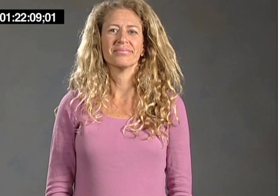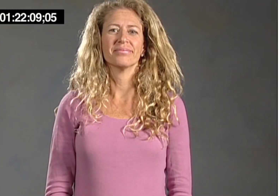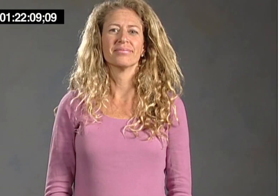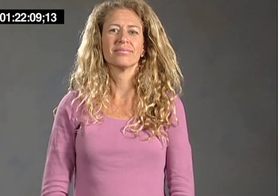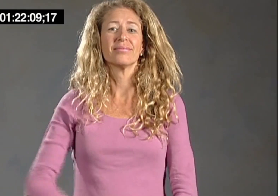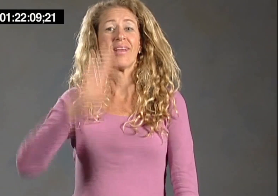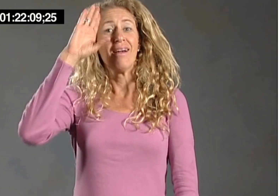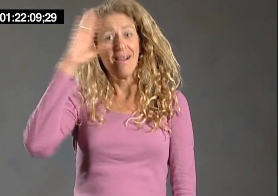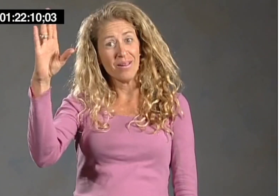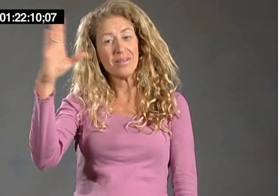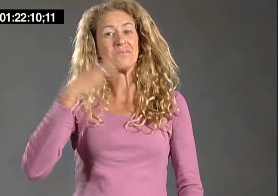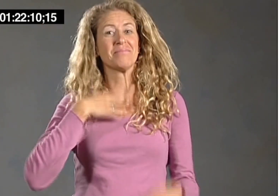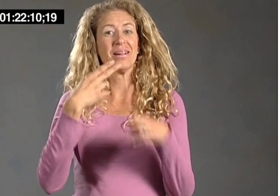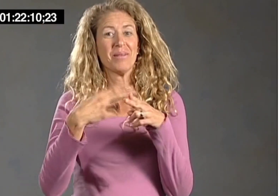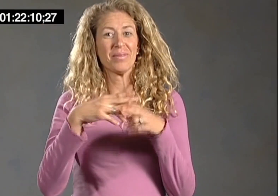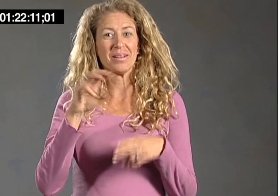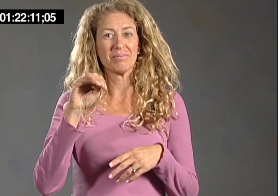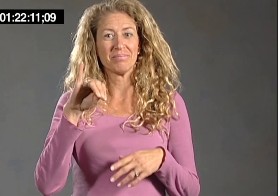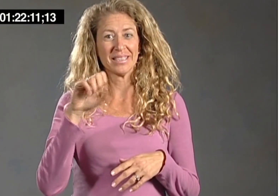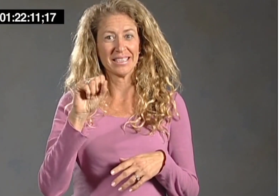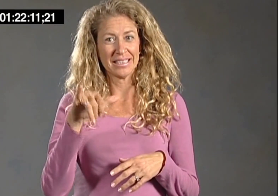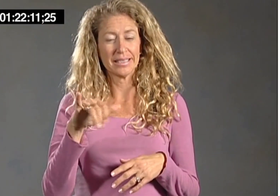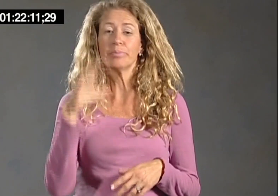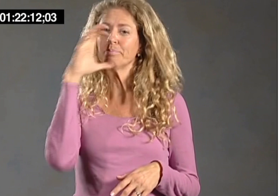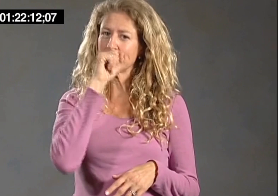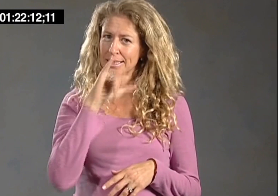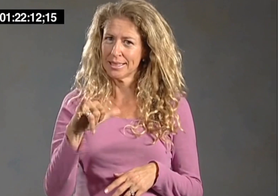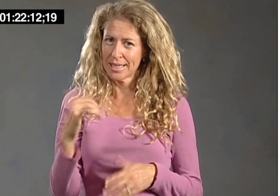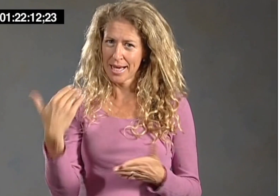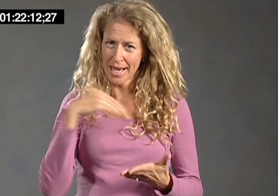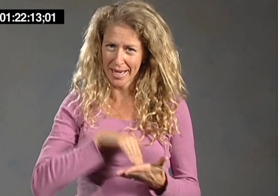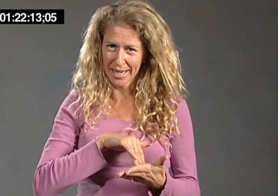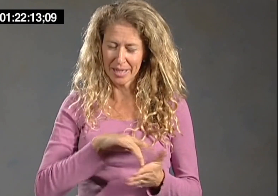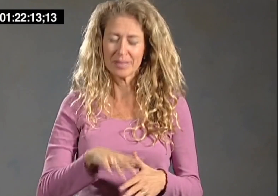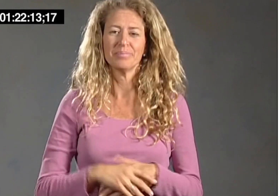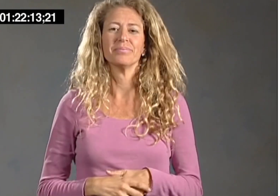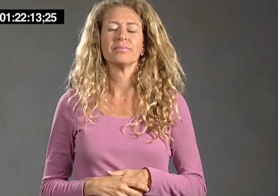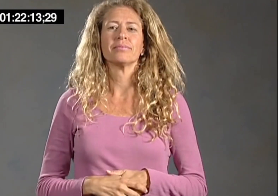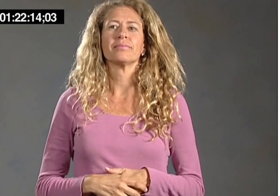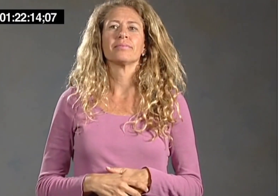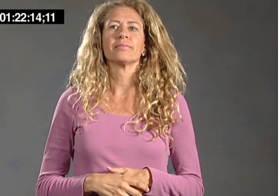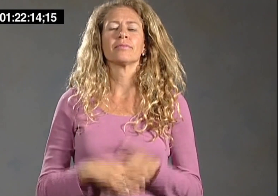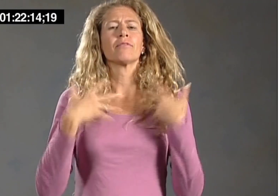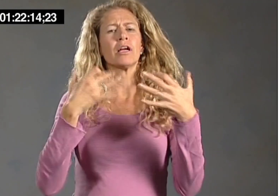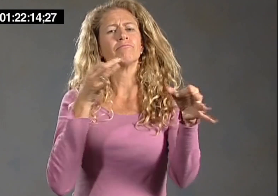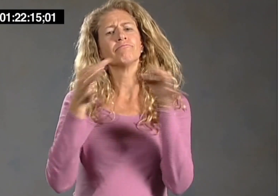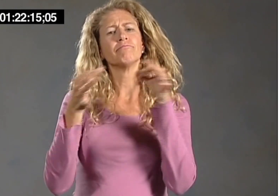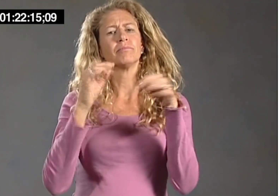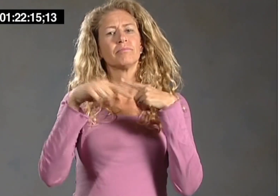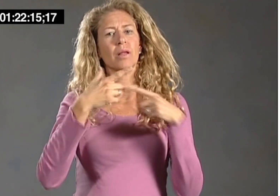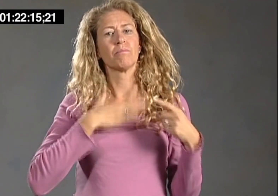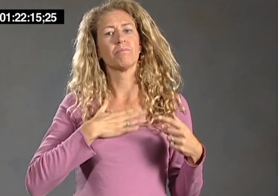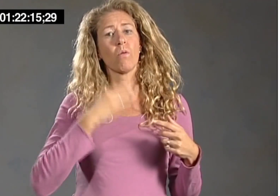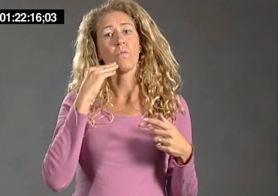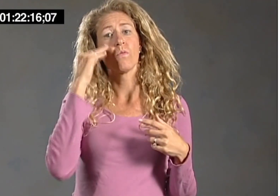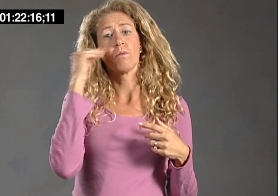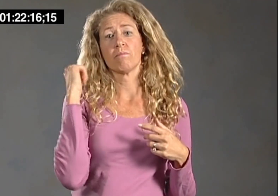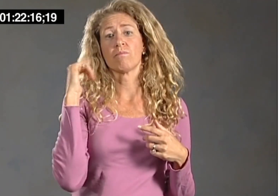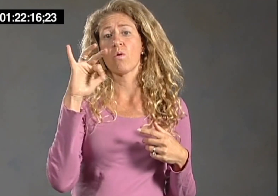Hi, it's Missy again. I'm going to explain about my home's backyard. It's large. The soil